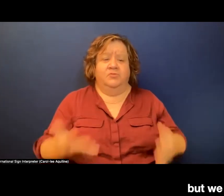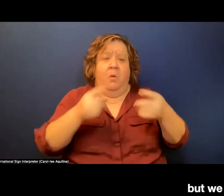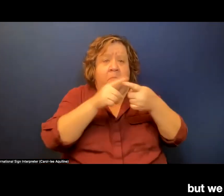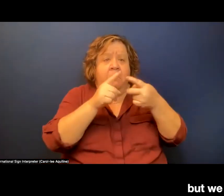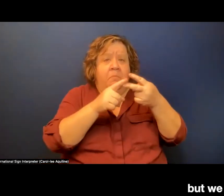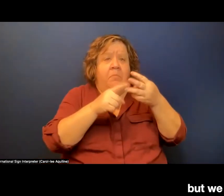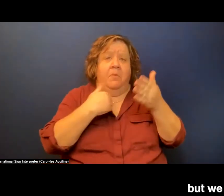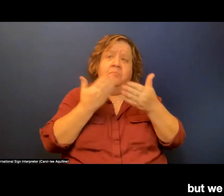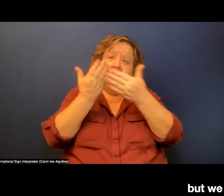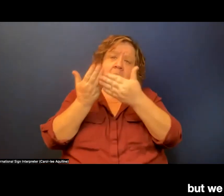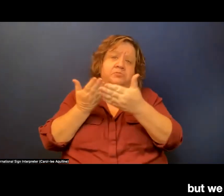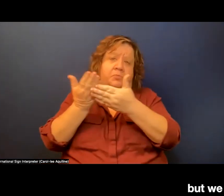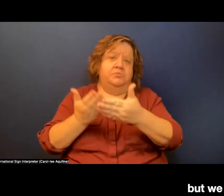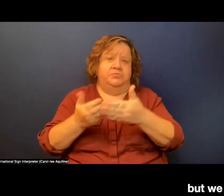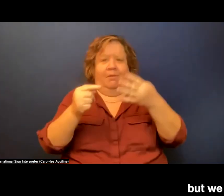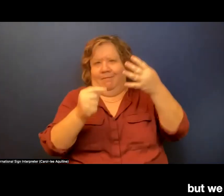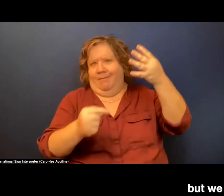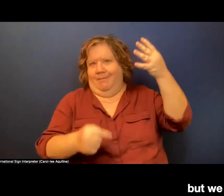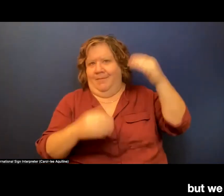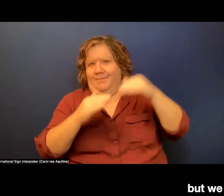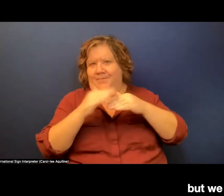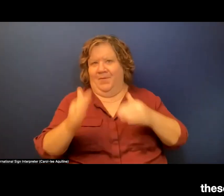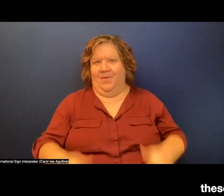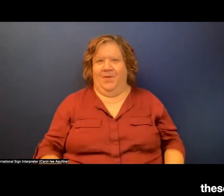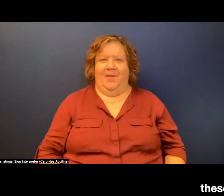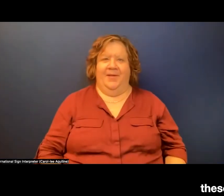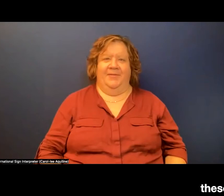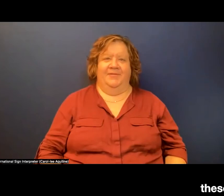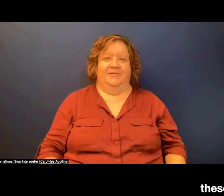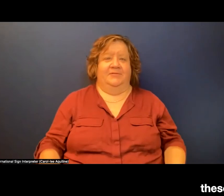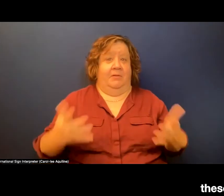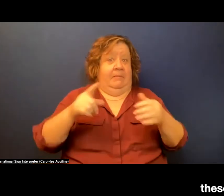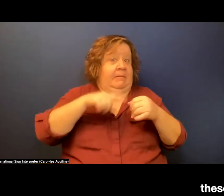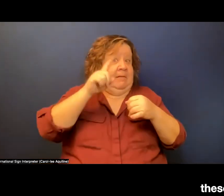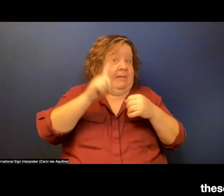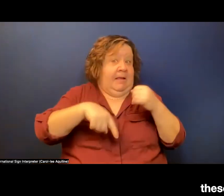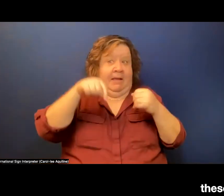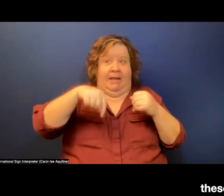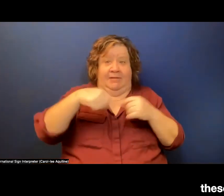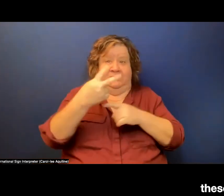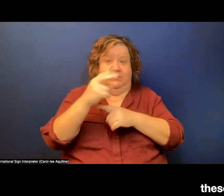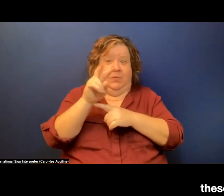the summit, but we are optimistic that based on the engagements, these